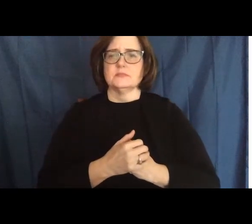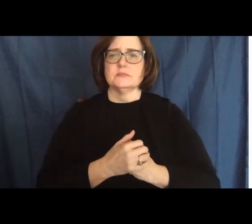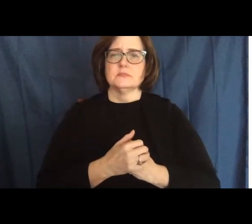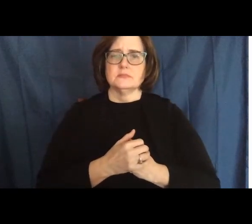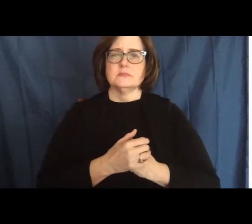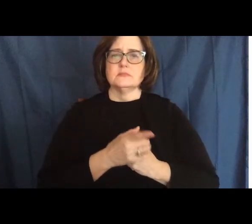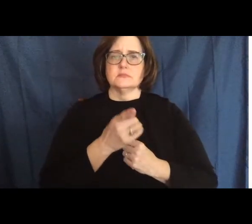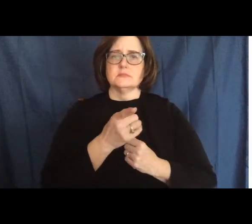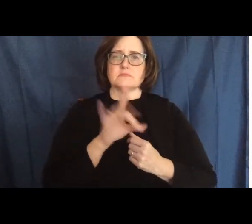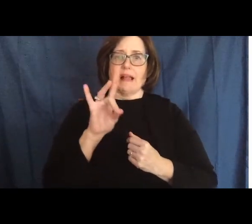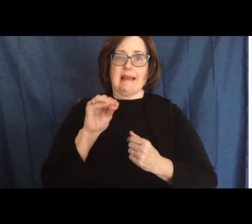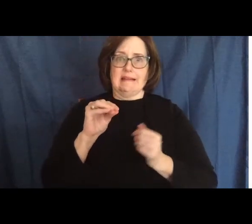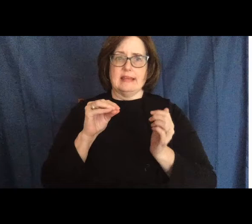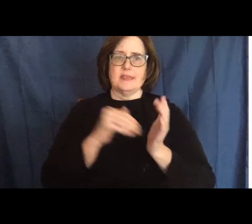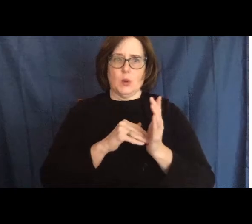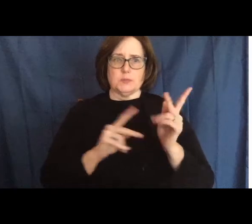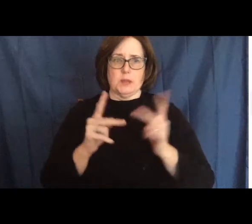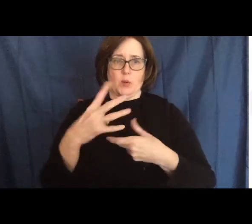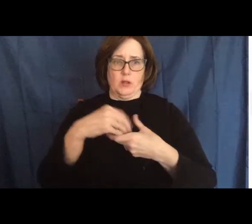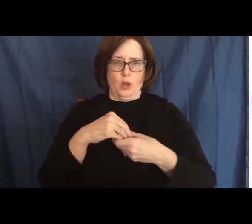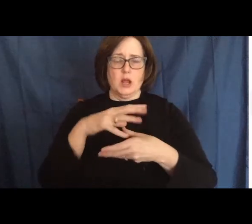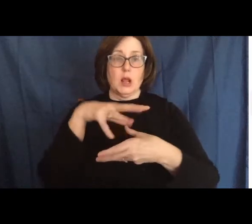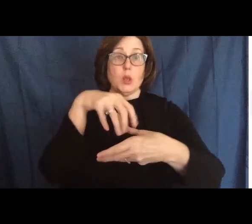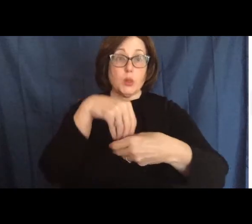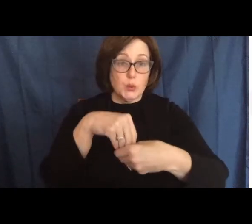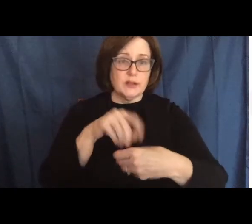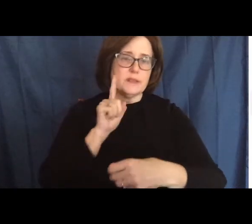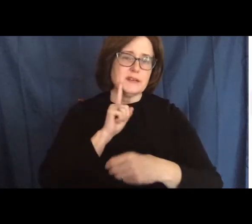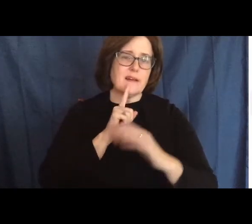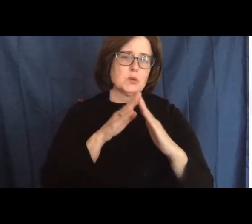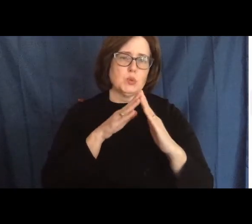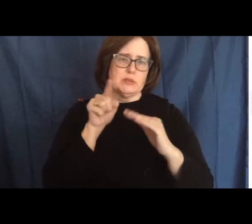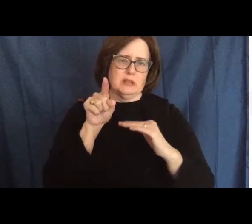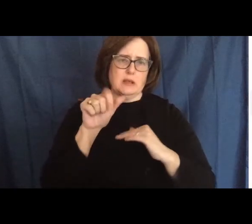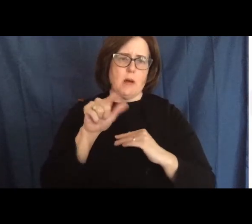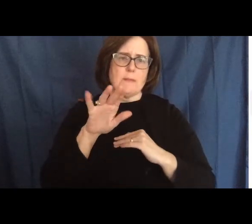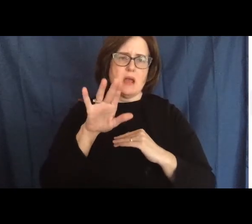180,000 people, including the deaf community in Albania, because as you could